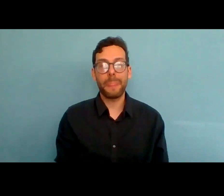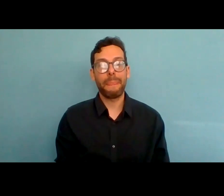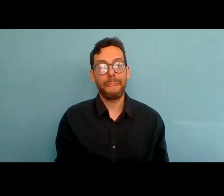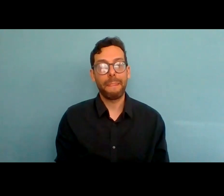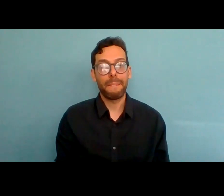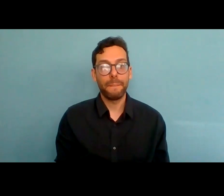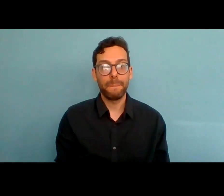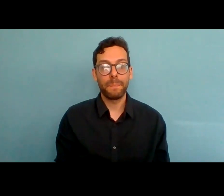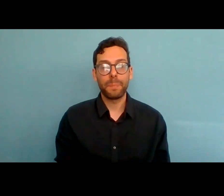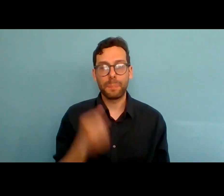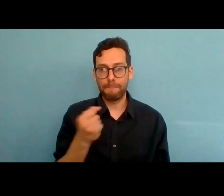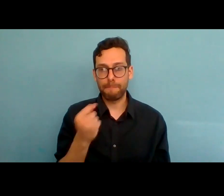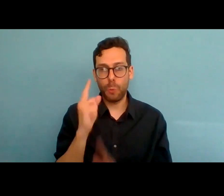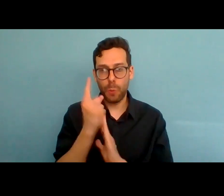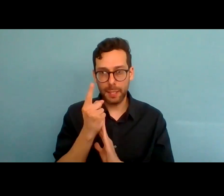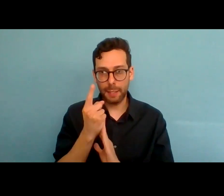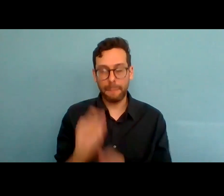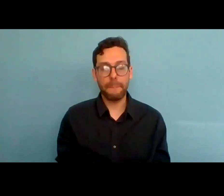Give me 1 second.